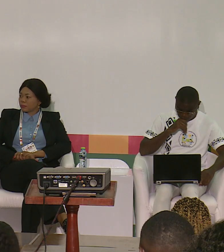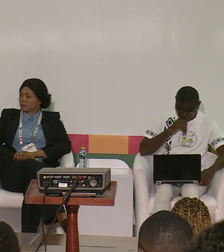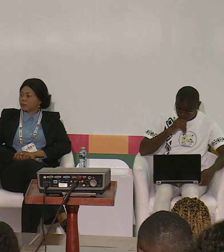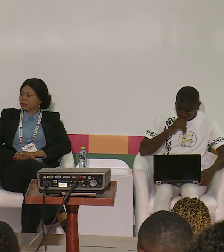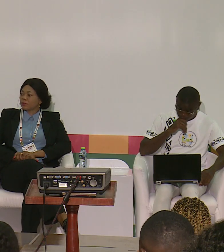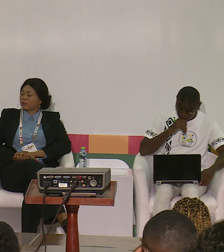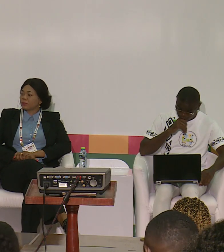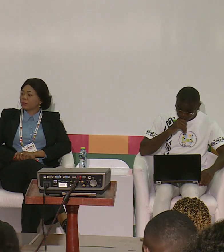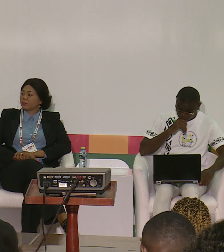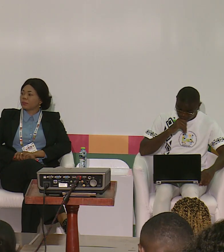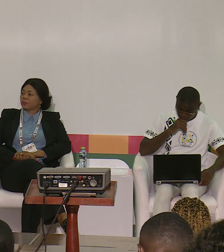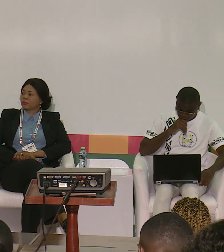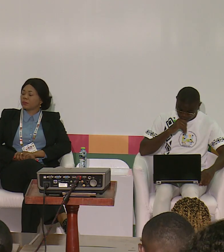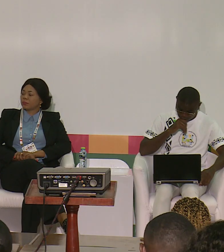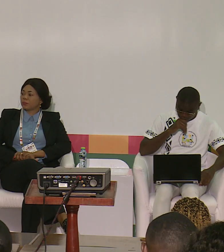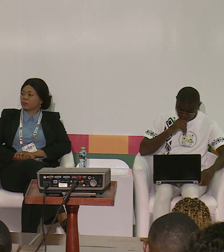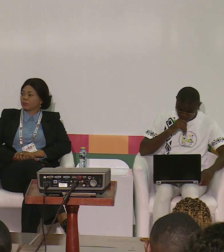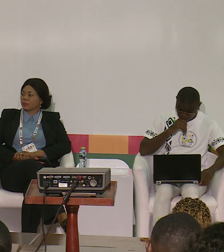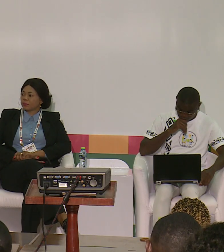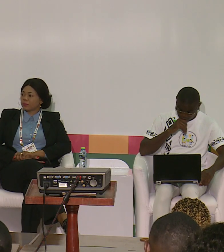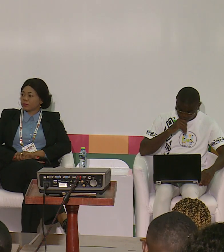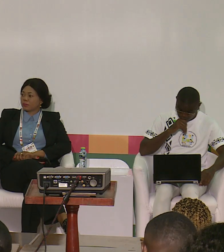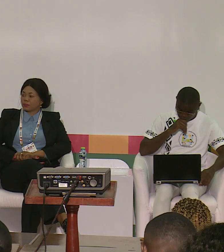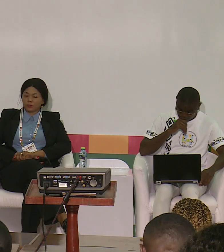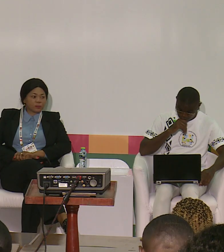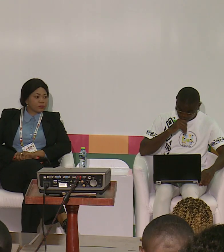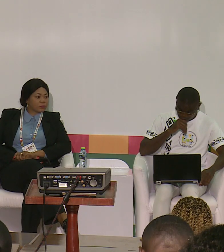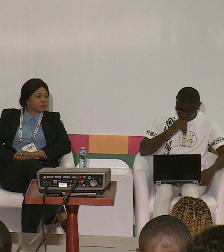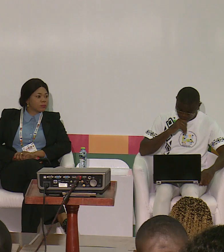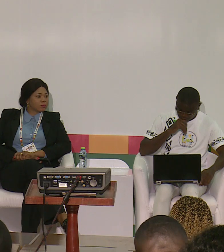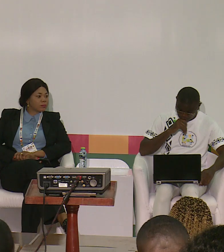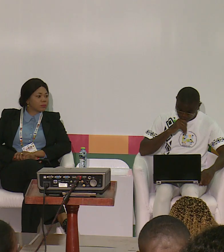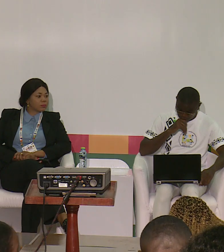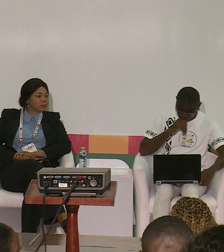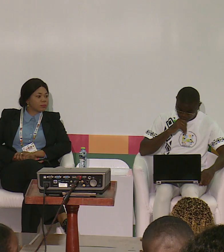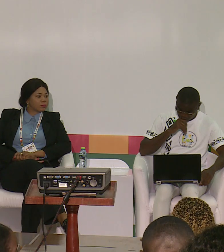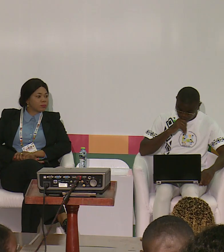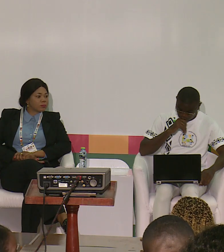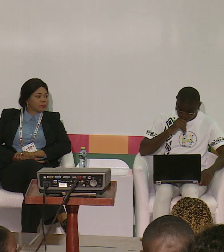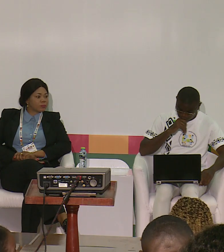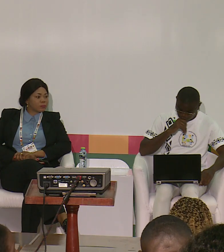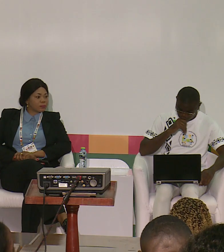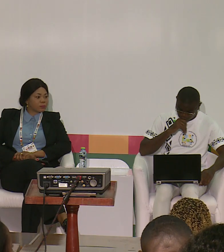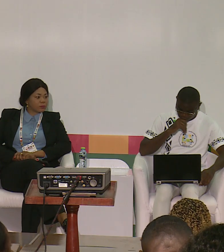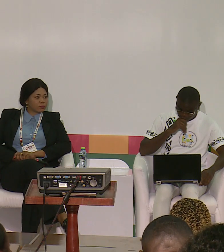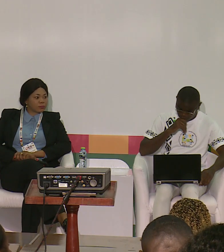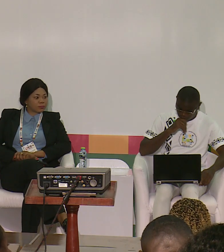And the leaflet, the booklet is available throughout the whole country, in fact. Yeah.